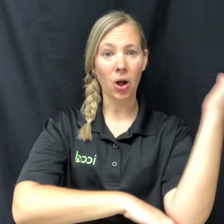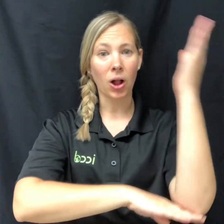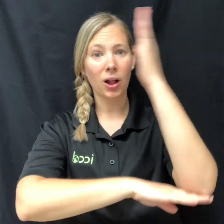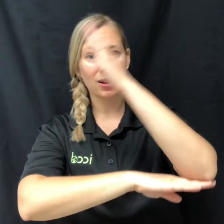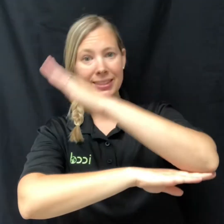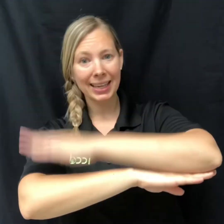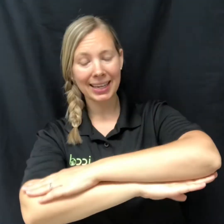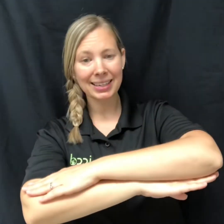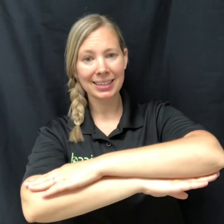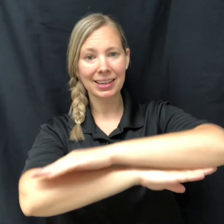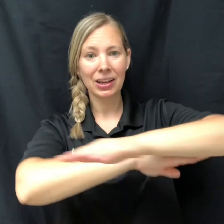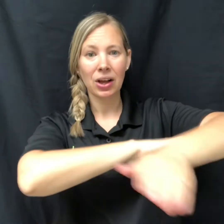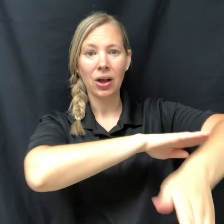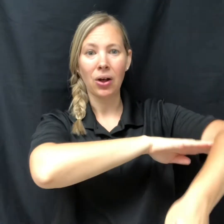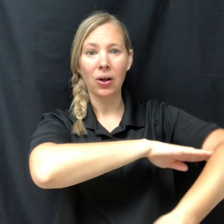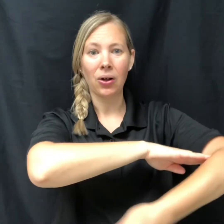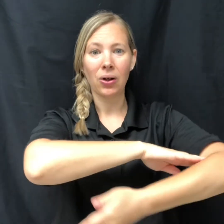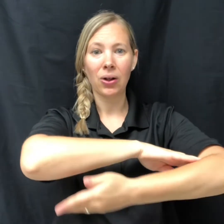All day, all night.